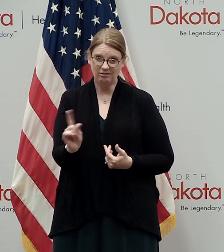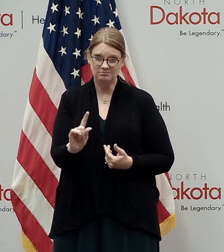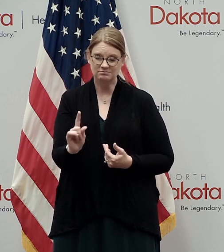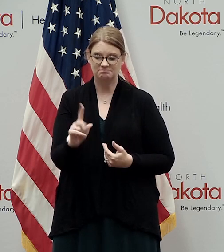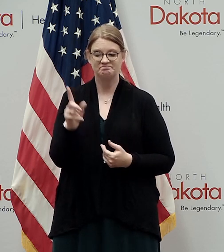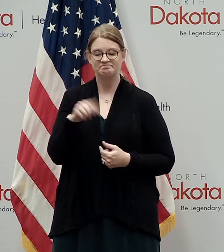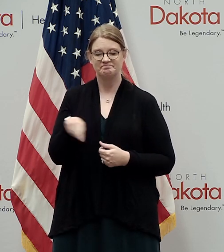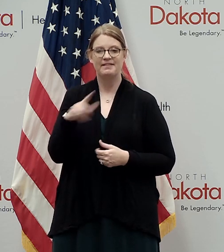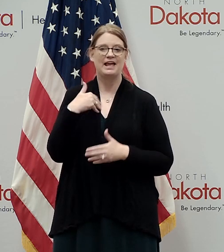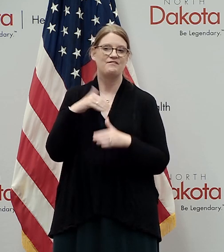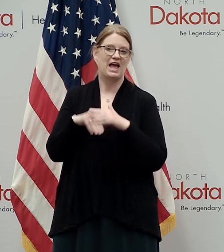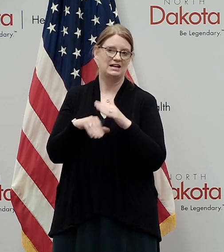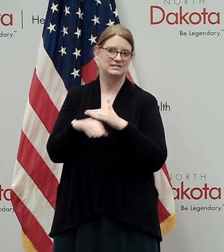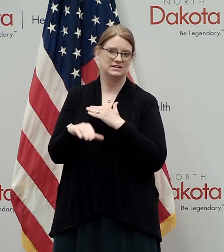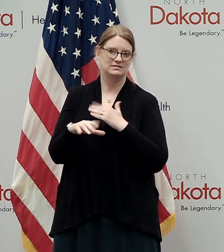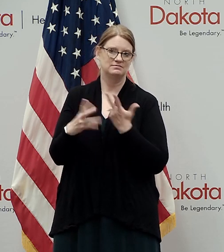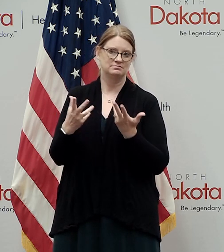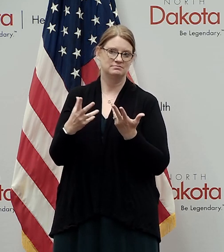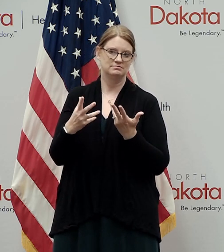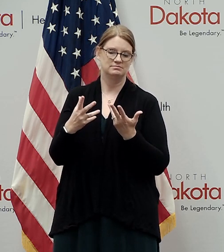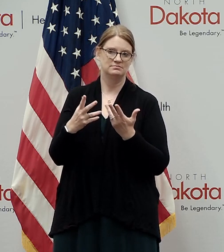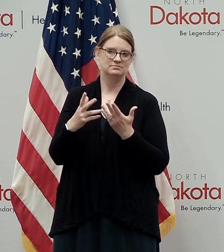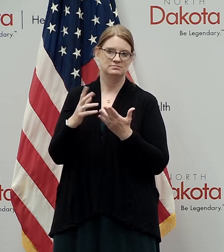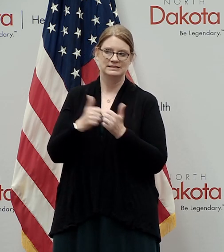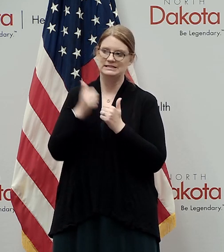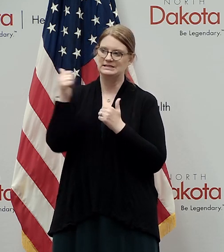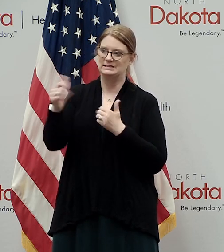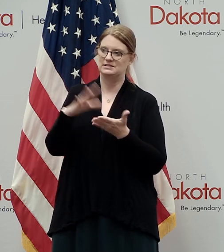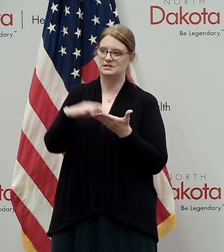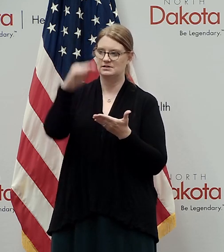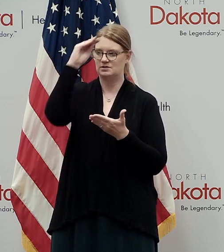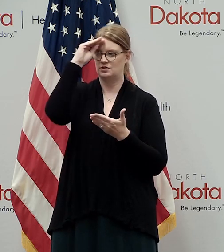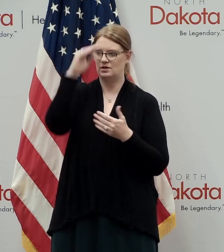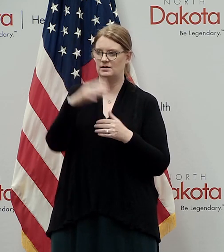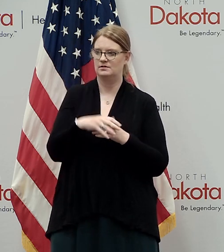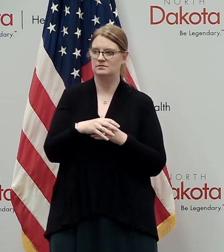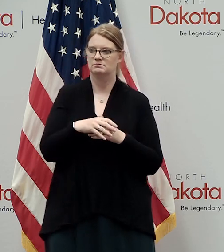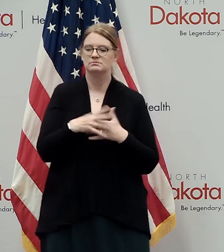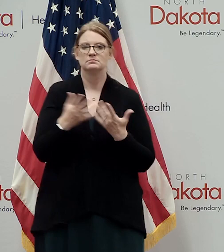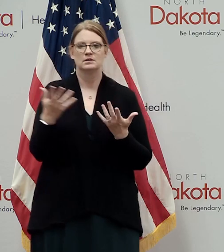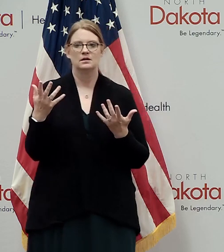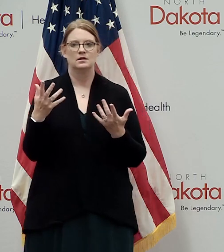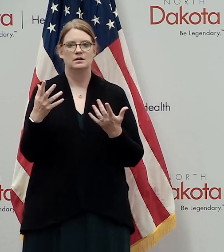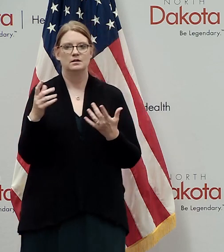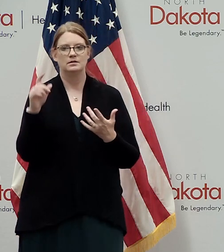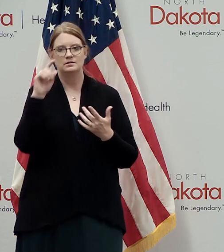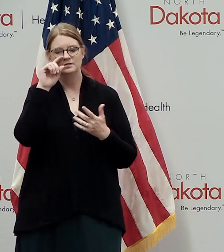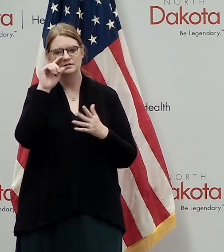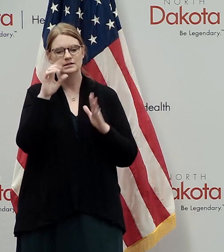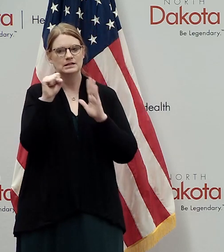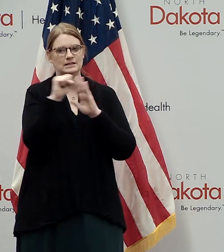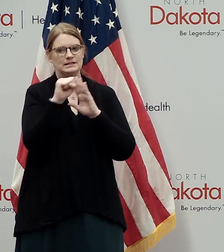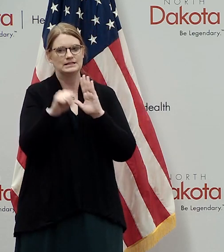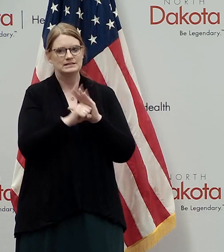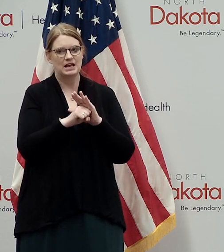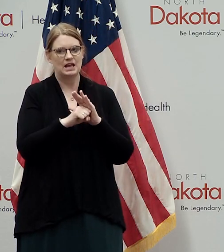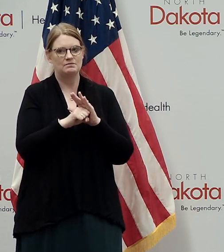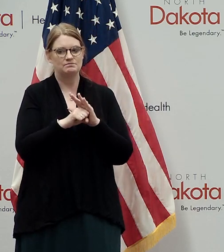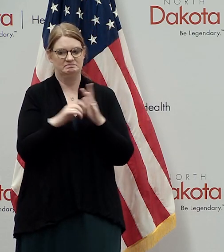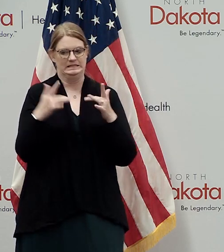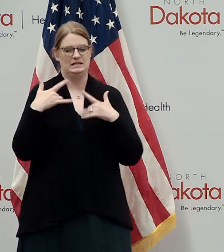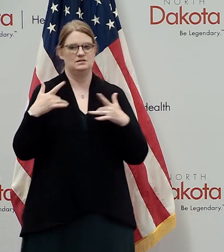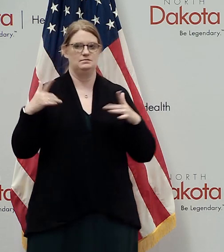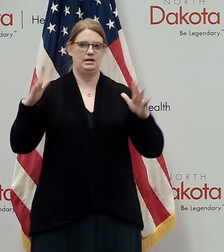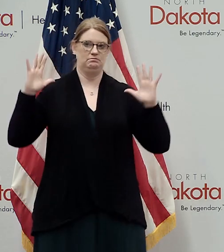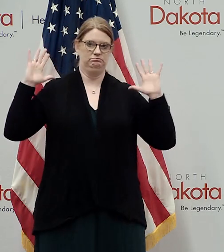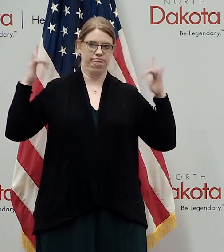have access to what we call the distance learning opportunities. Normally, the state doesn't get involved in those types